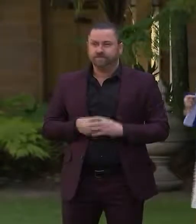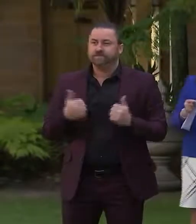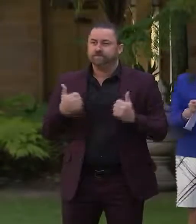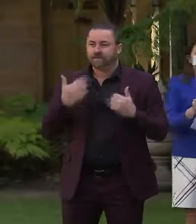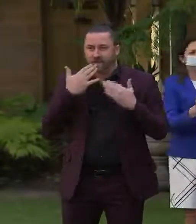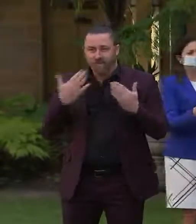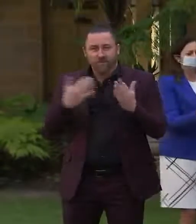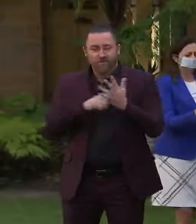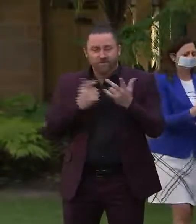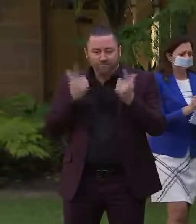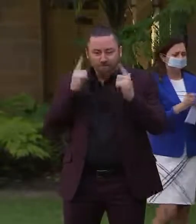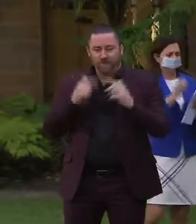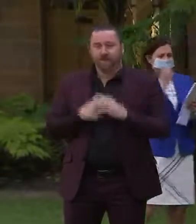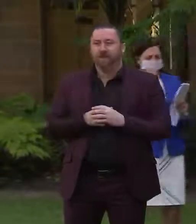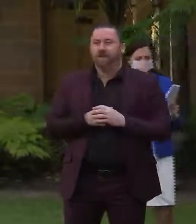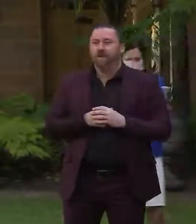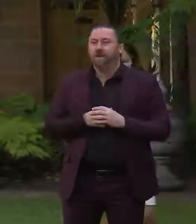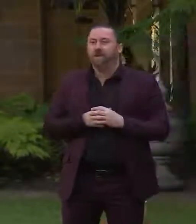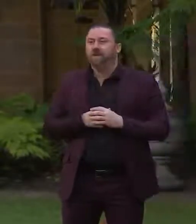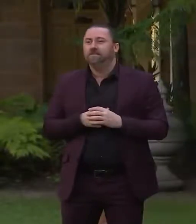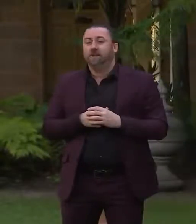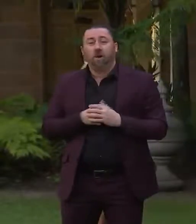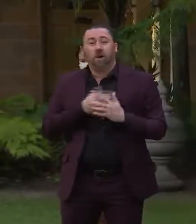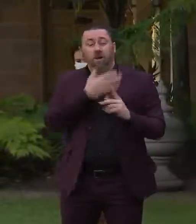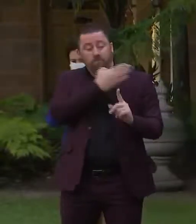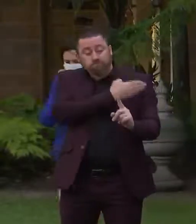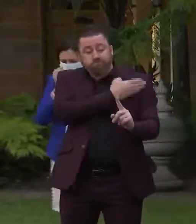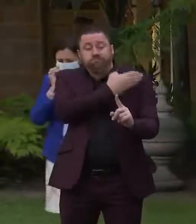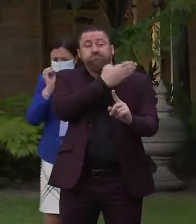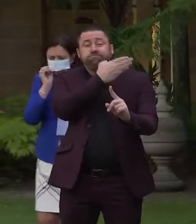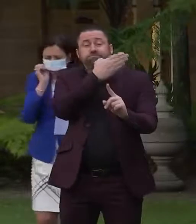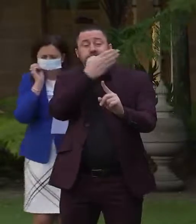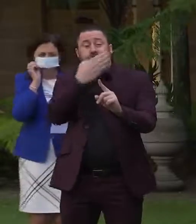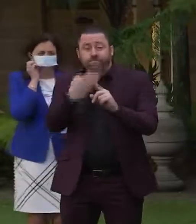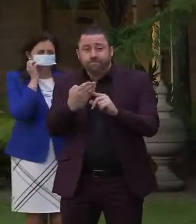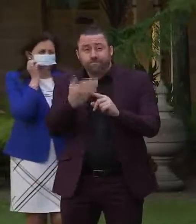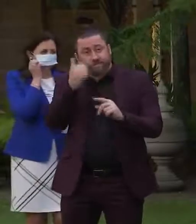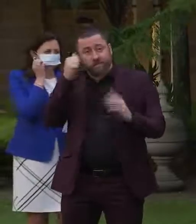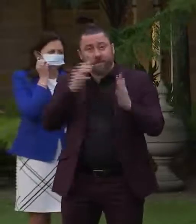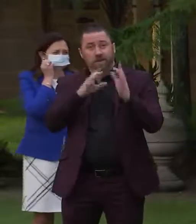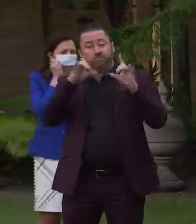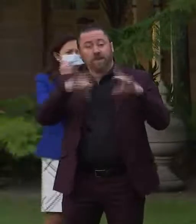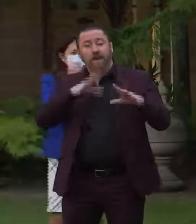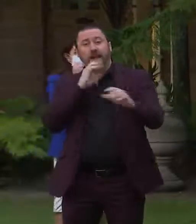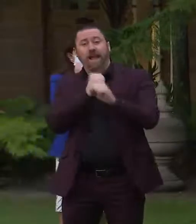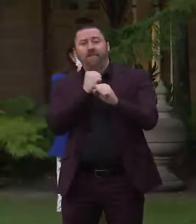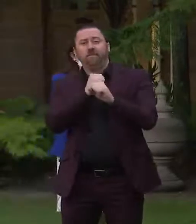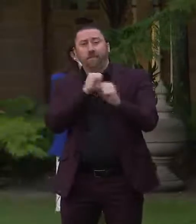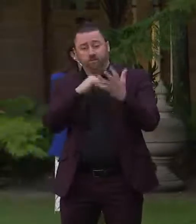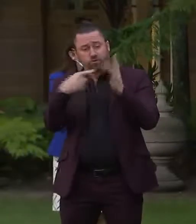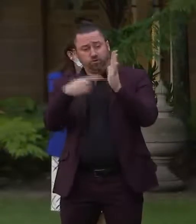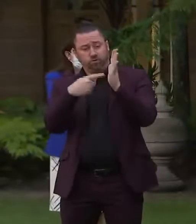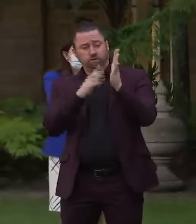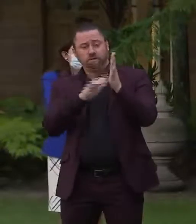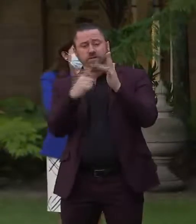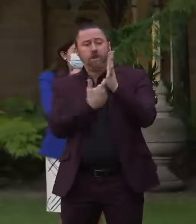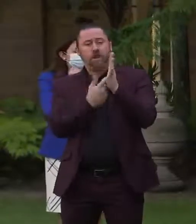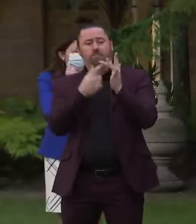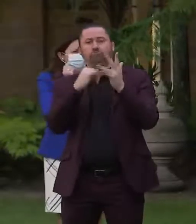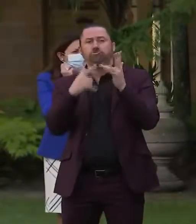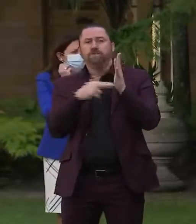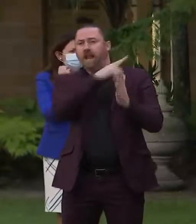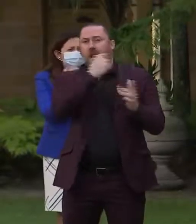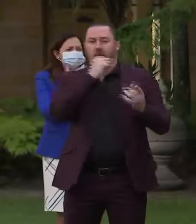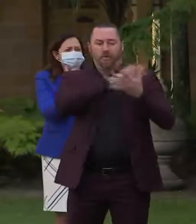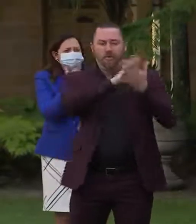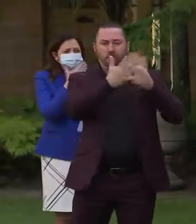Thank you, Premier. What we've seen throughout this entire pandemic is every time the Morrison government wants to deflect from their failings, they launch an